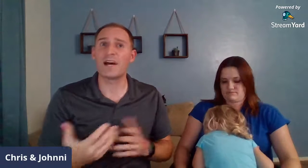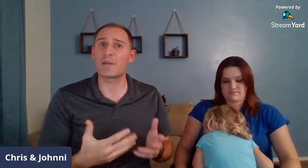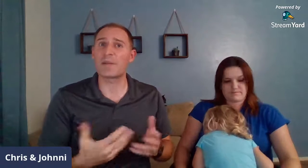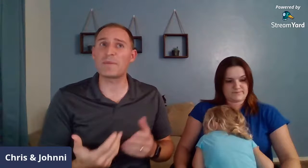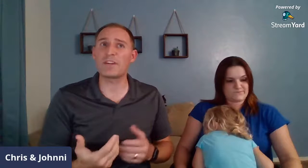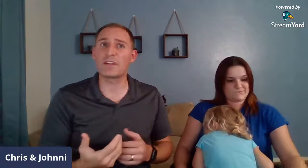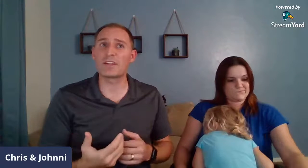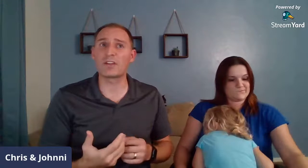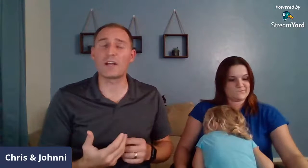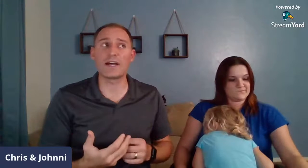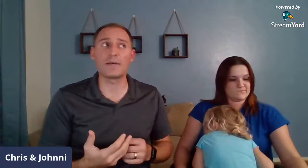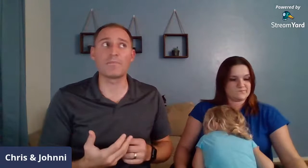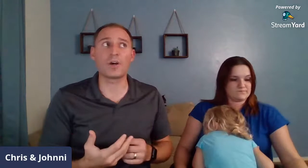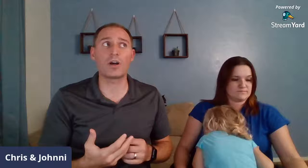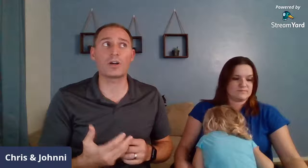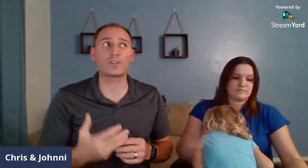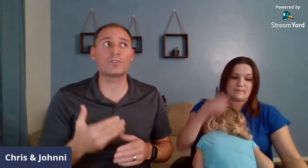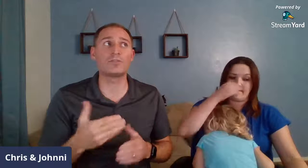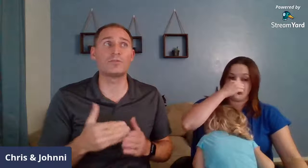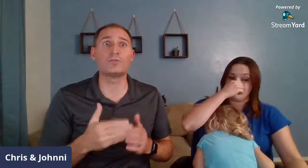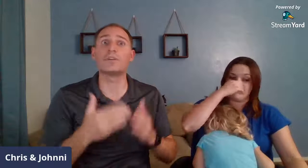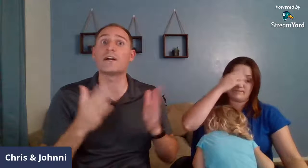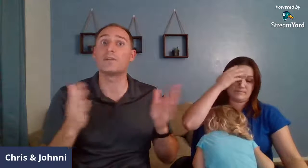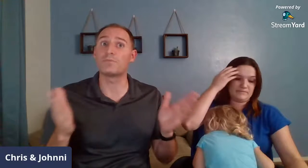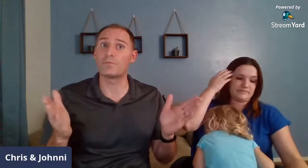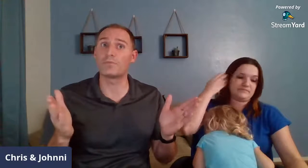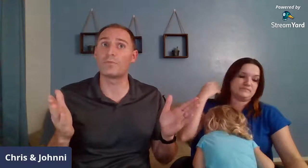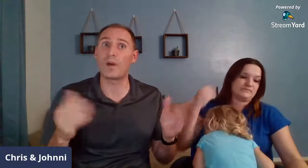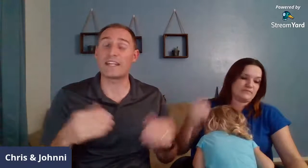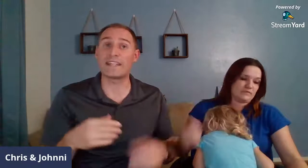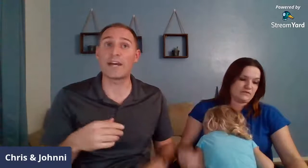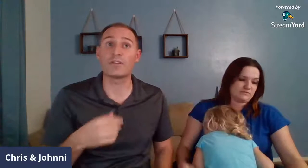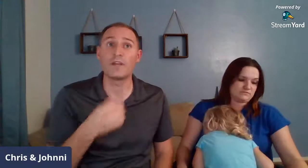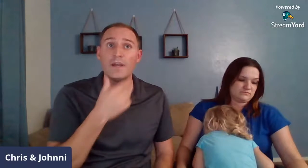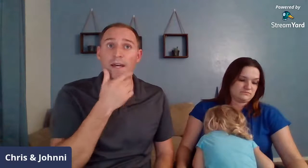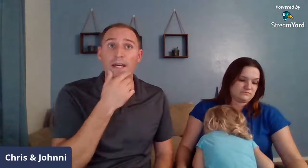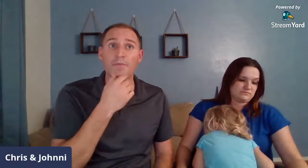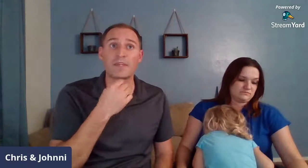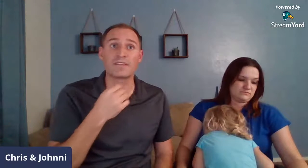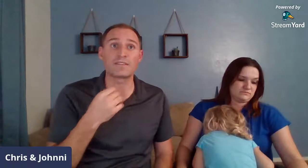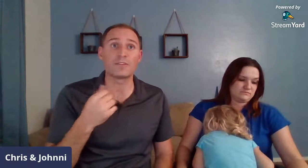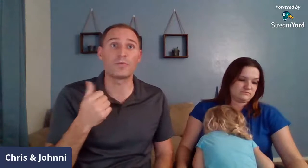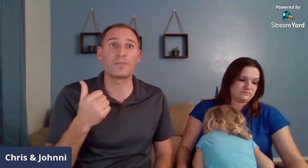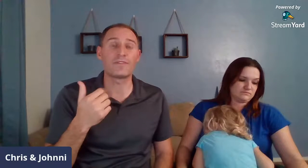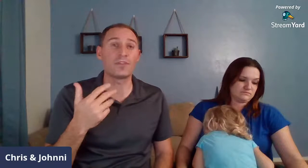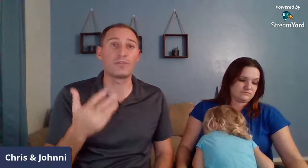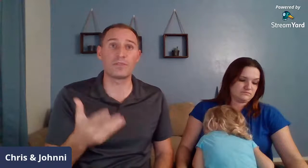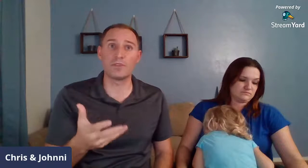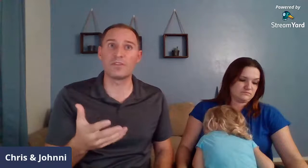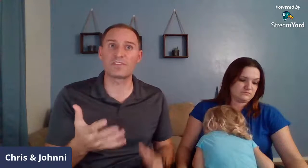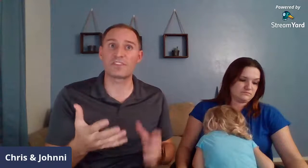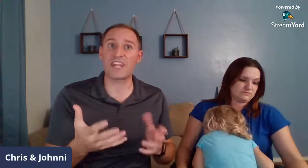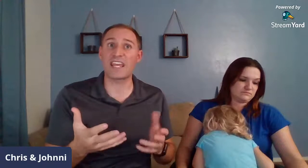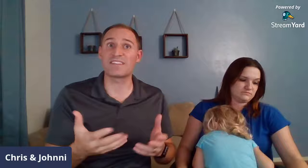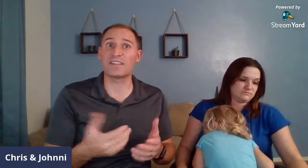but it might be a little hard to widen out. And so if you search ASL